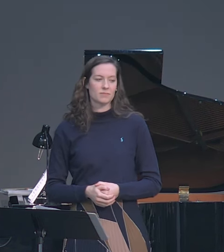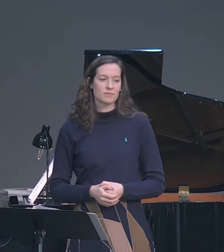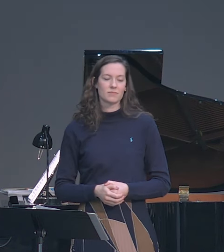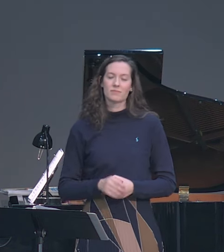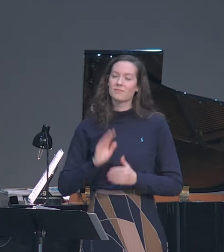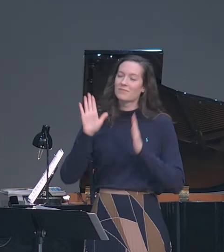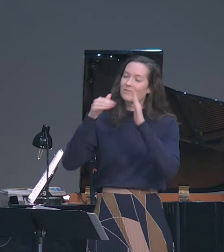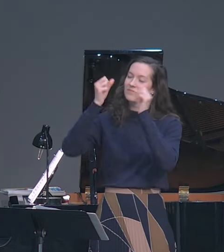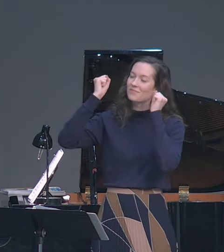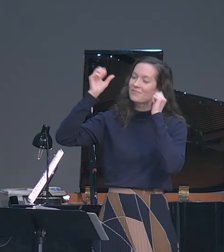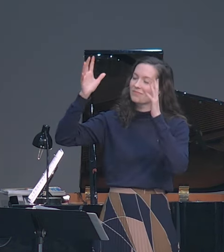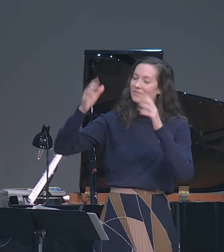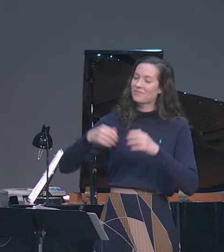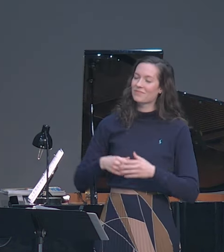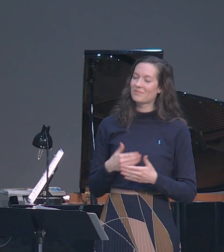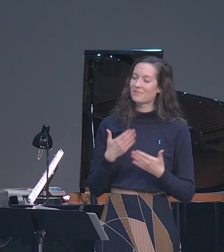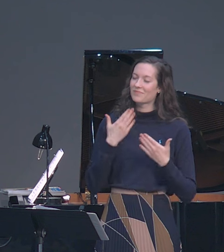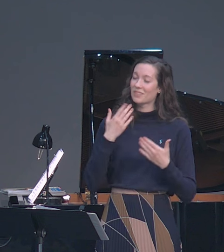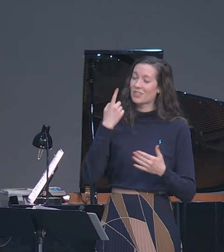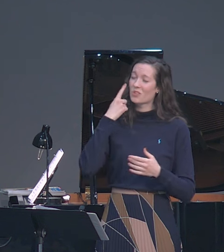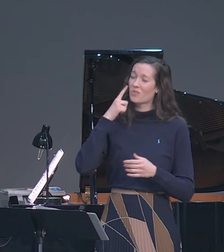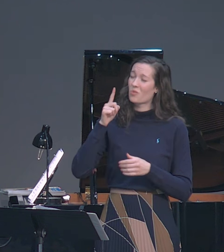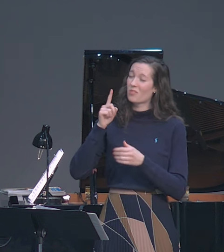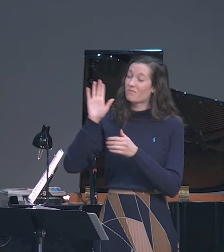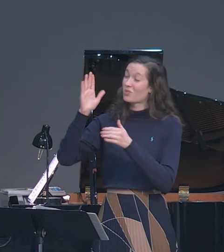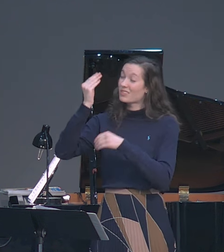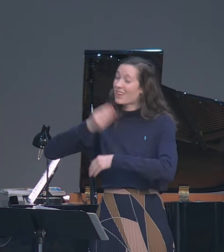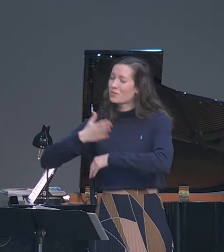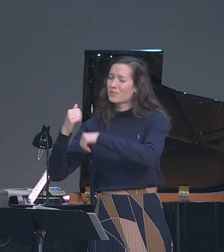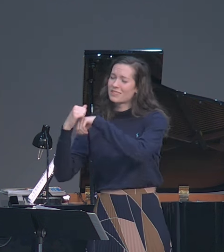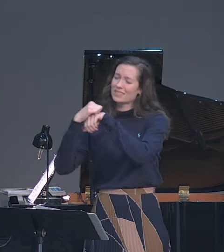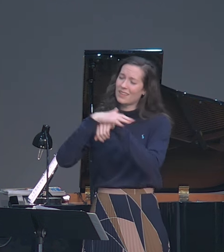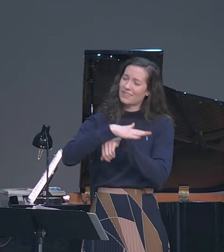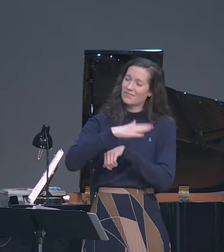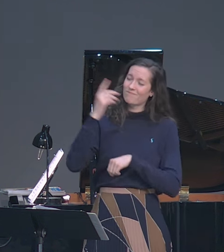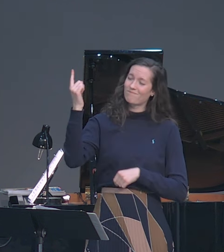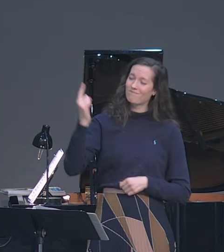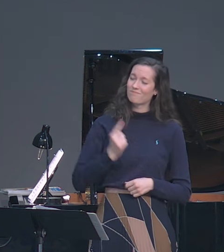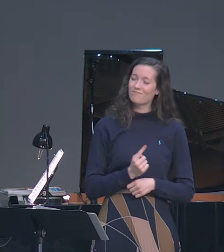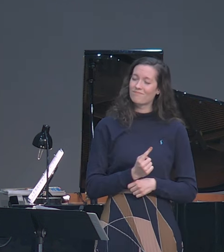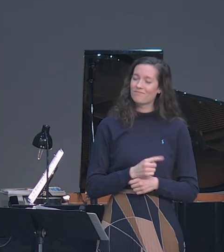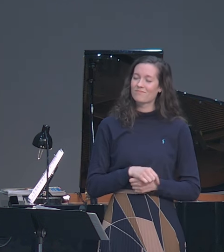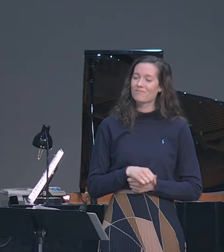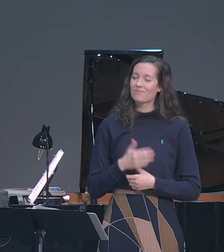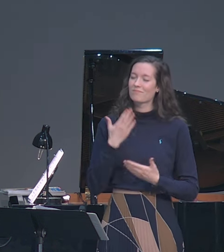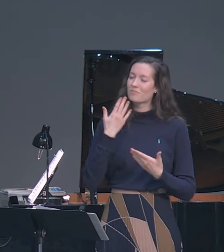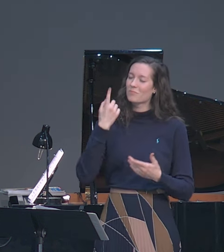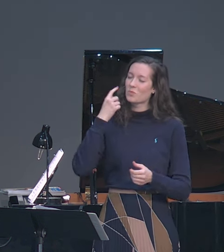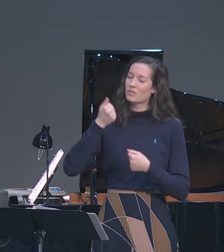Heavenly Father, we thank you for sending your Son to be the sacrifice for us,